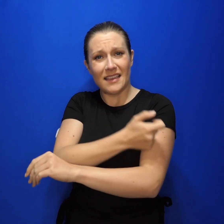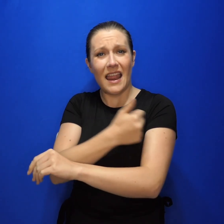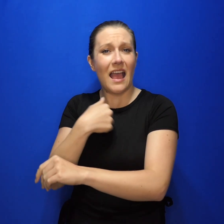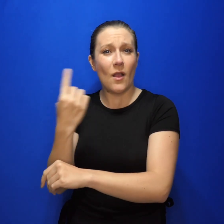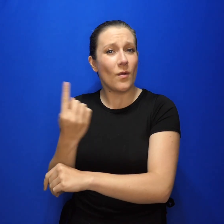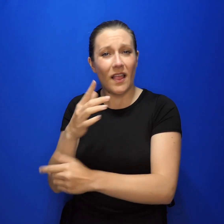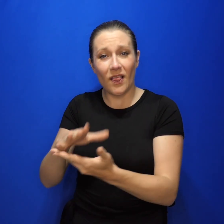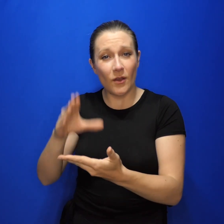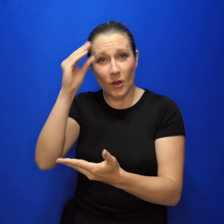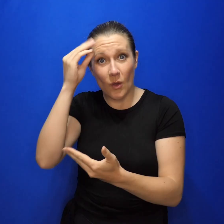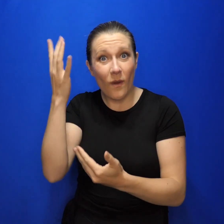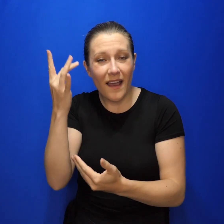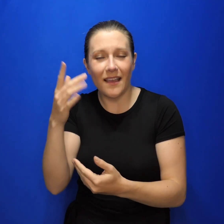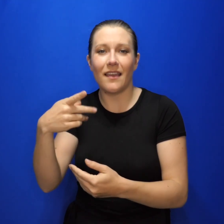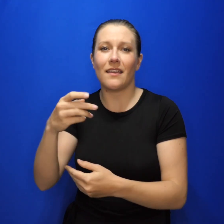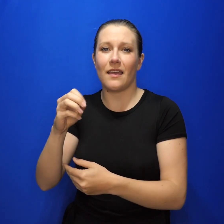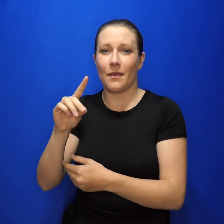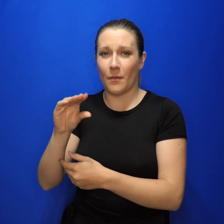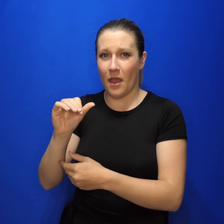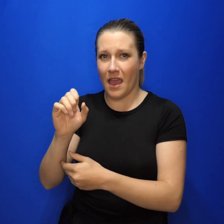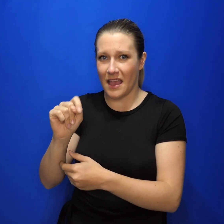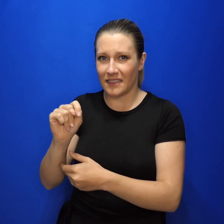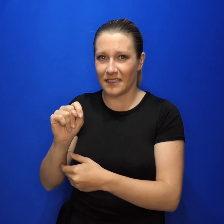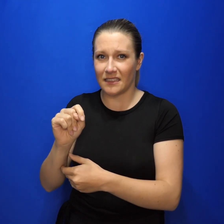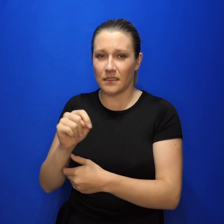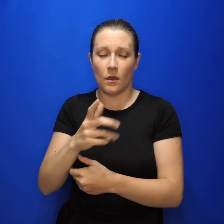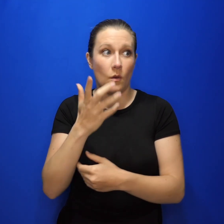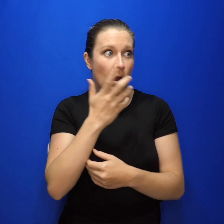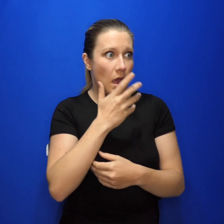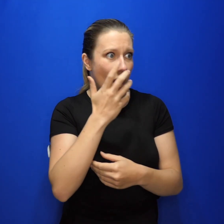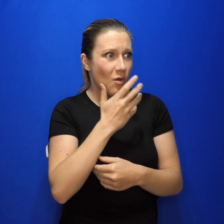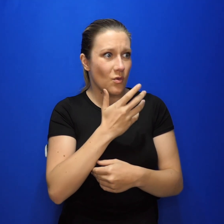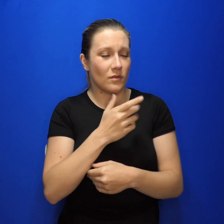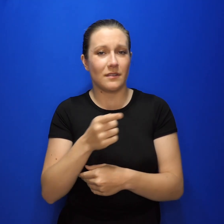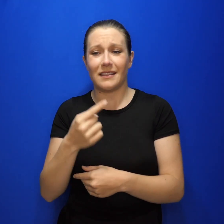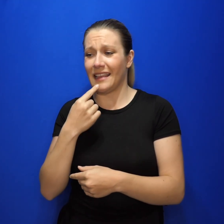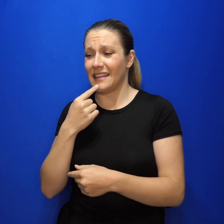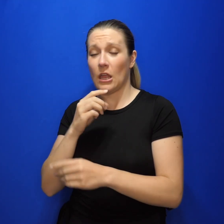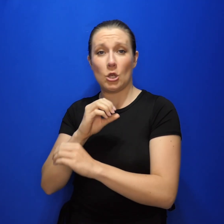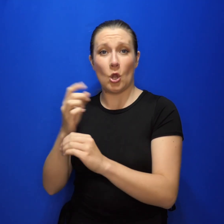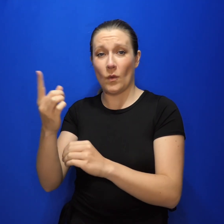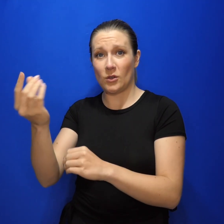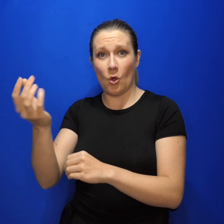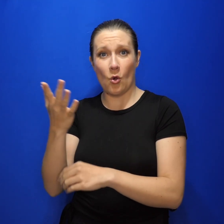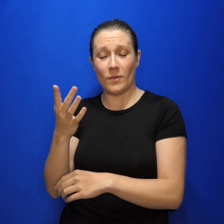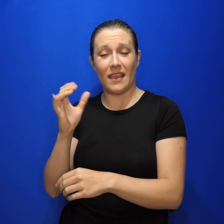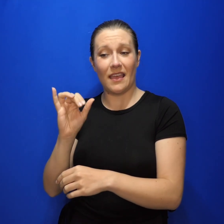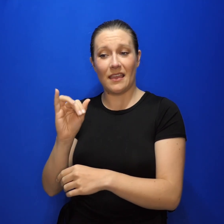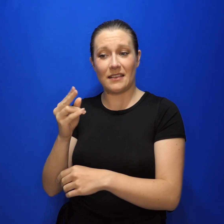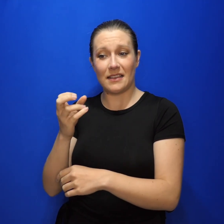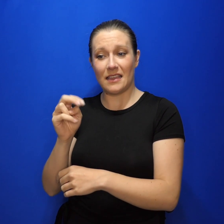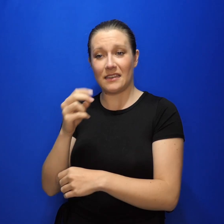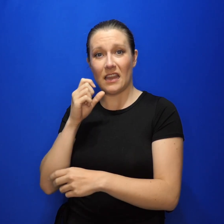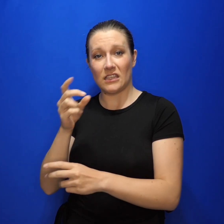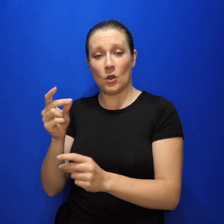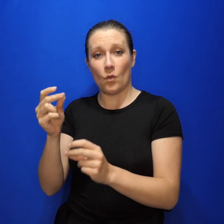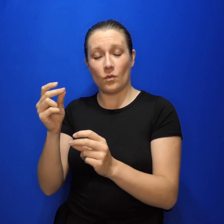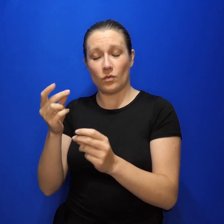podcast. So no one really told me that insulin doesn't work immediately, and that it has a